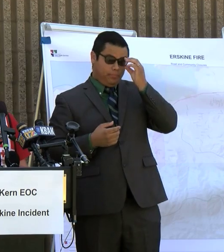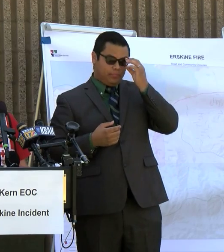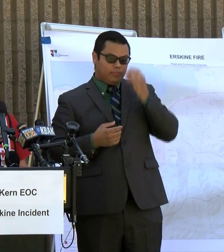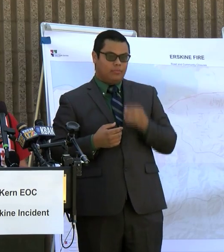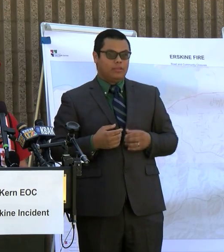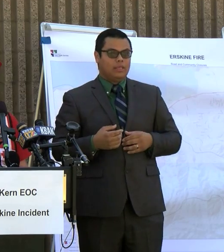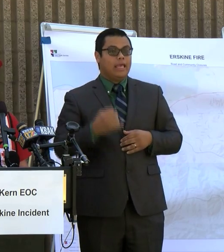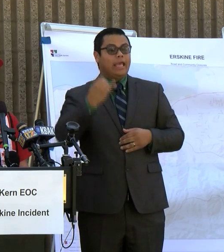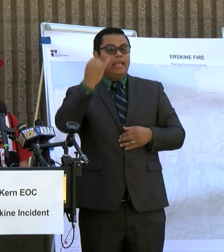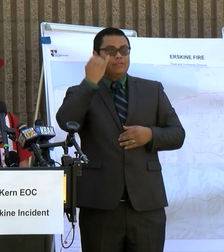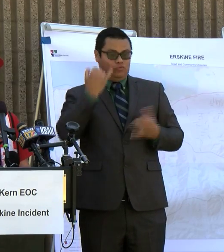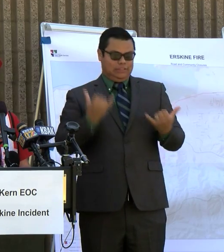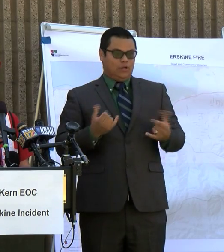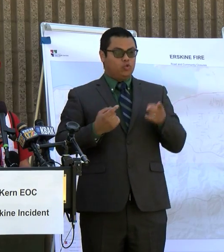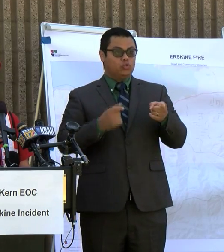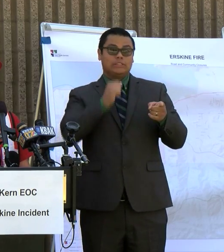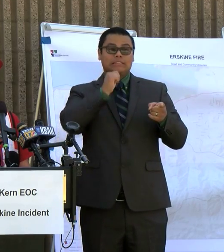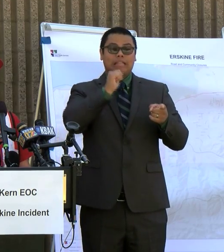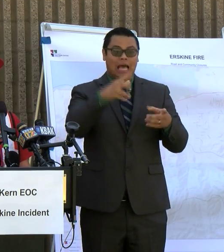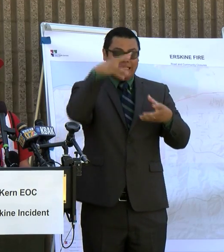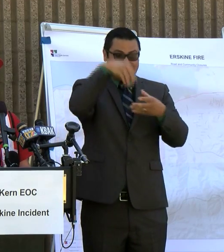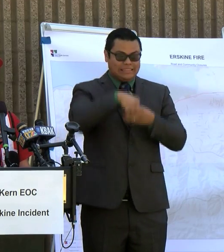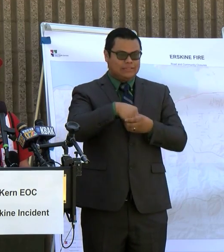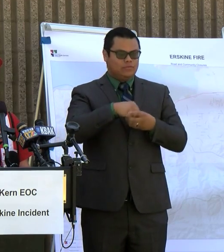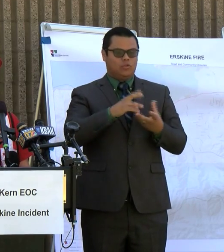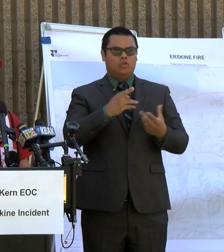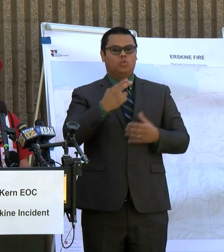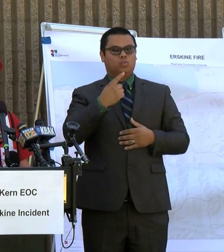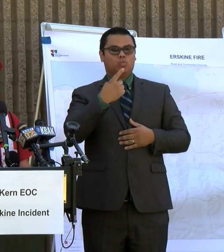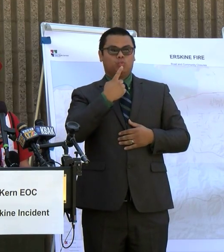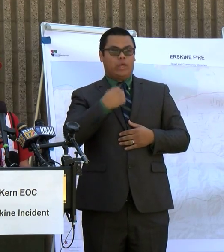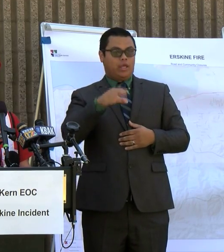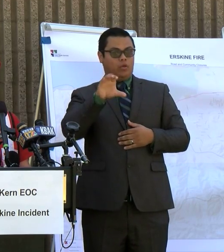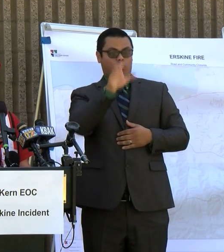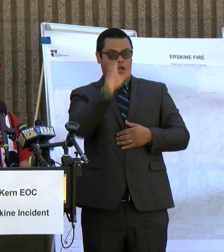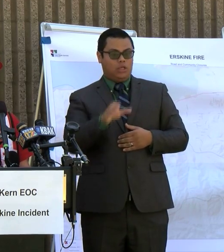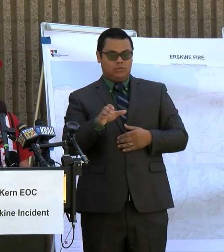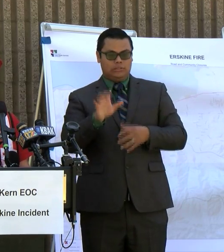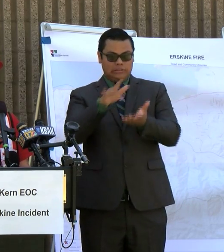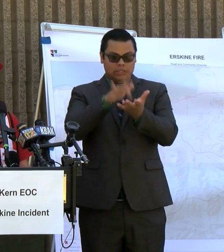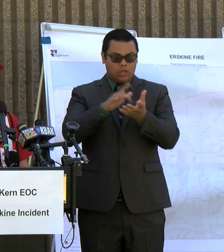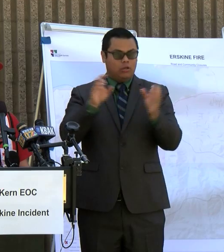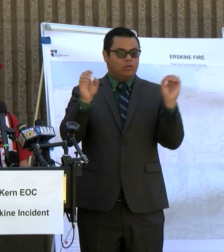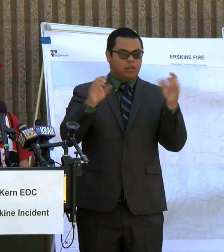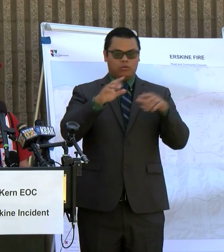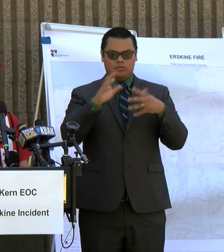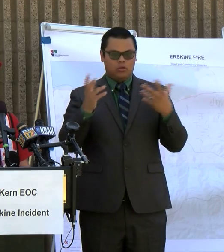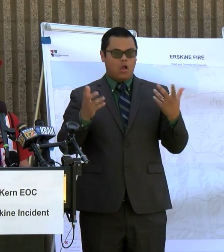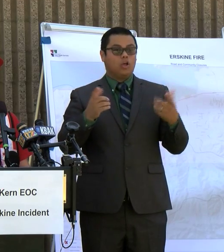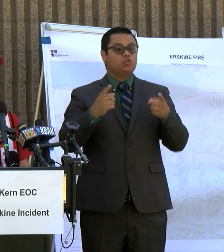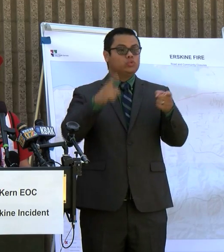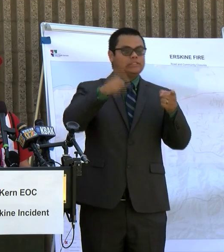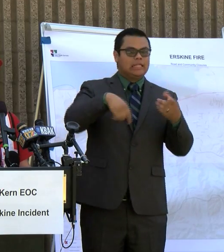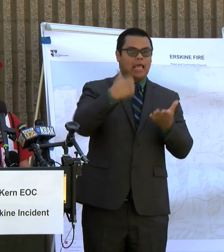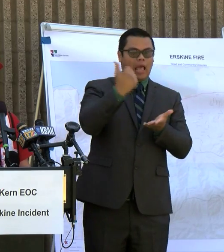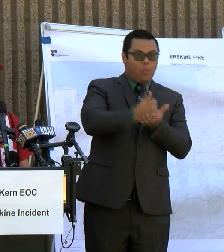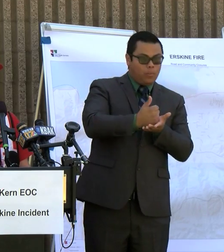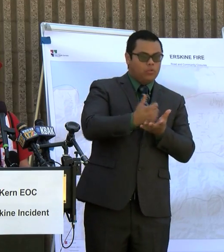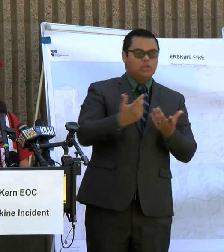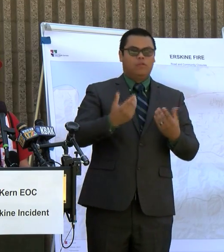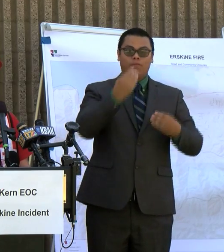staying at a Red Cross shelter and you need food assistance or assistance with emergency prescription refills, we